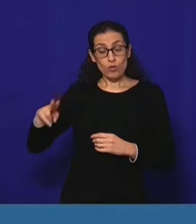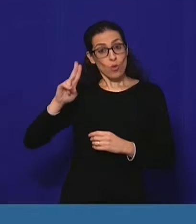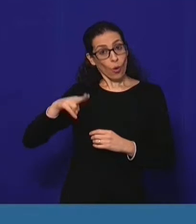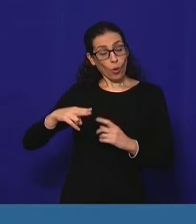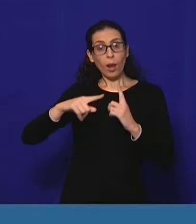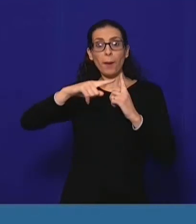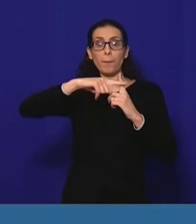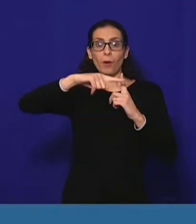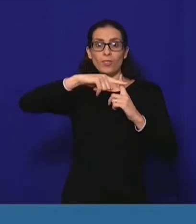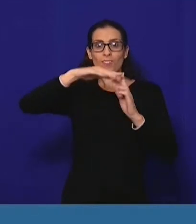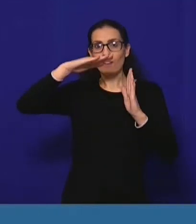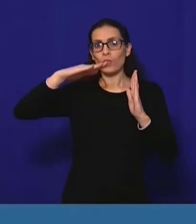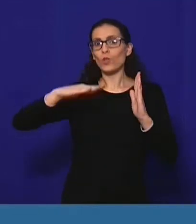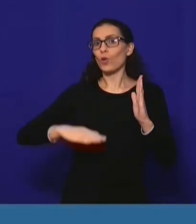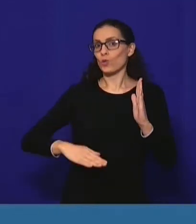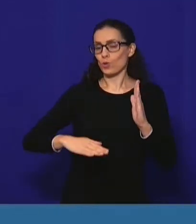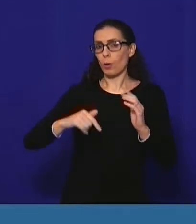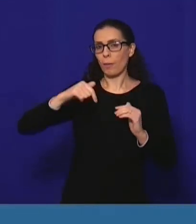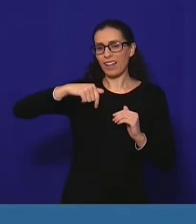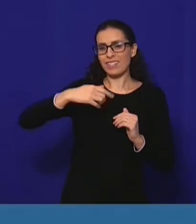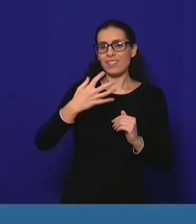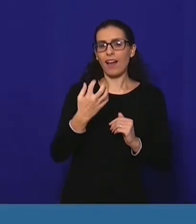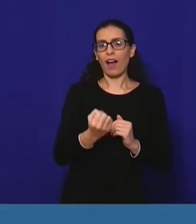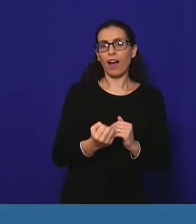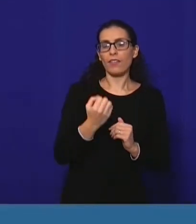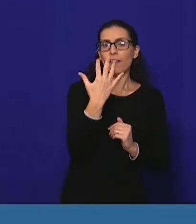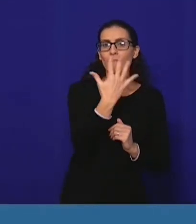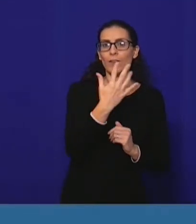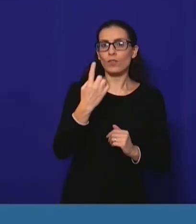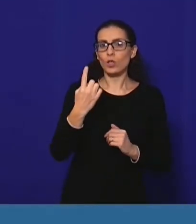li għandna f'Għawdex bħalissa għandna 51 minn